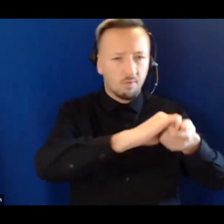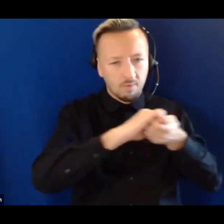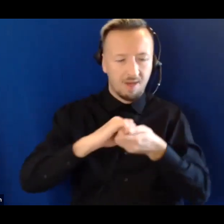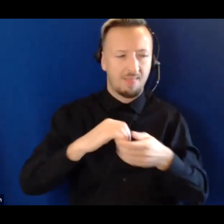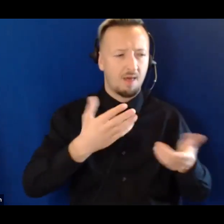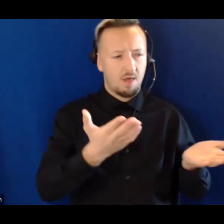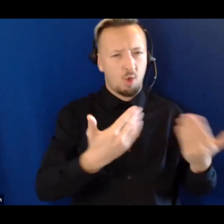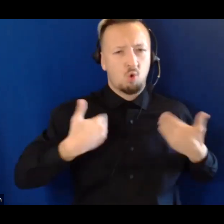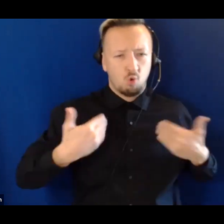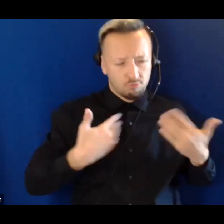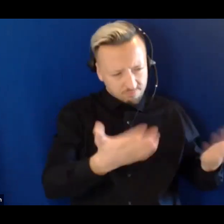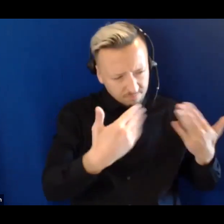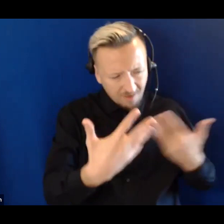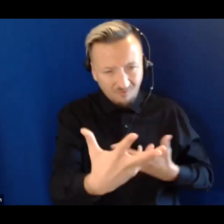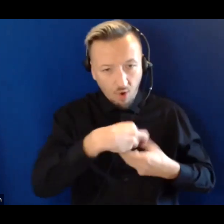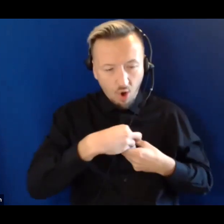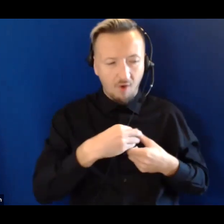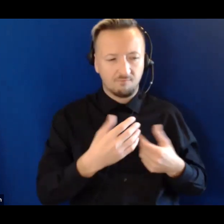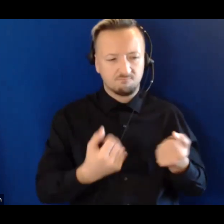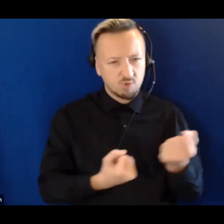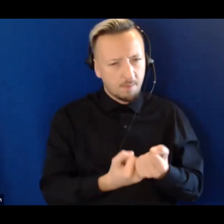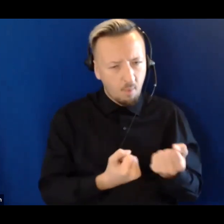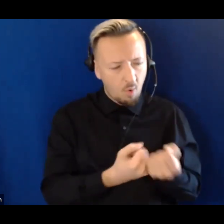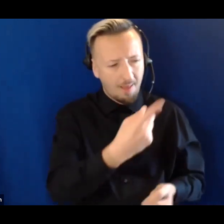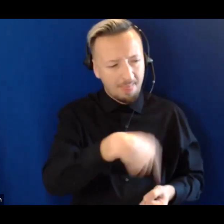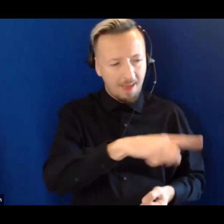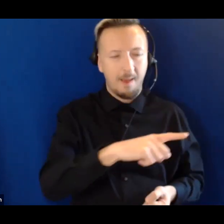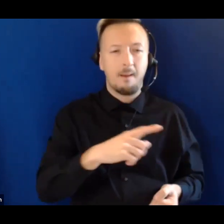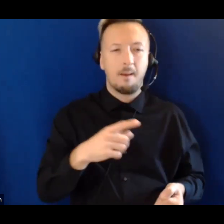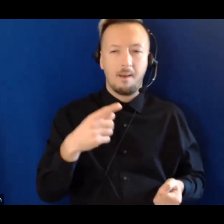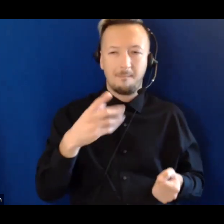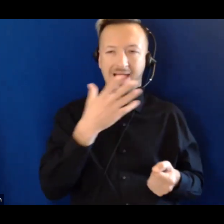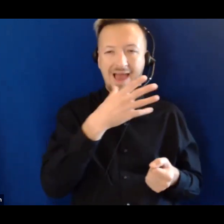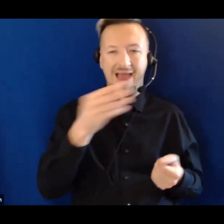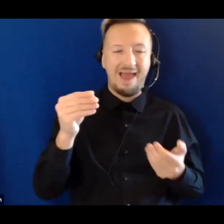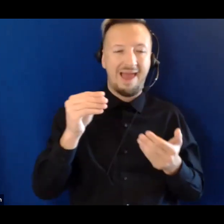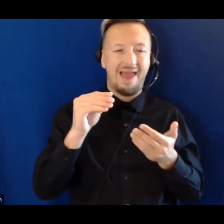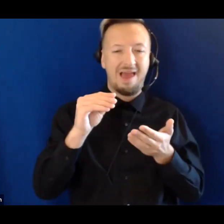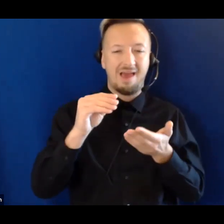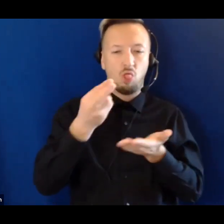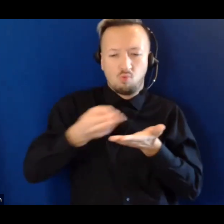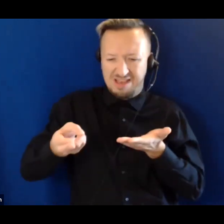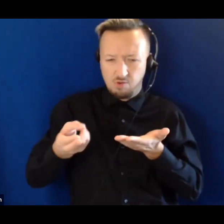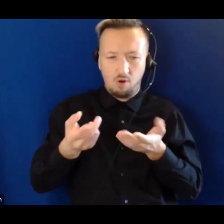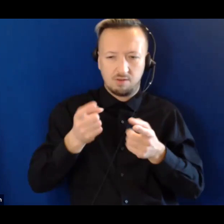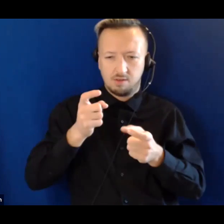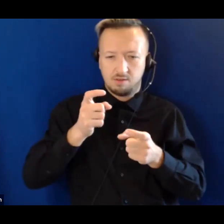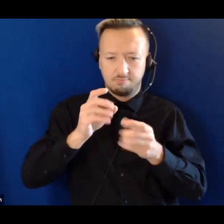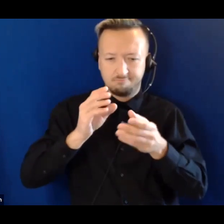for them and you're, you know, distributing the resources in equitable ways and you want to make things work and you want to be involved in